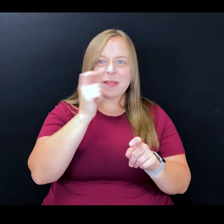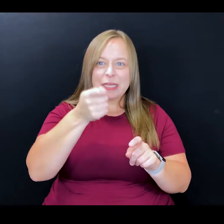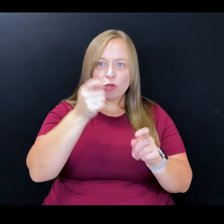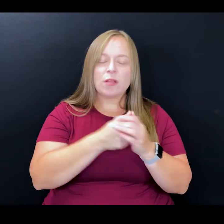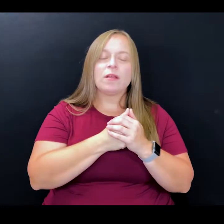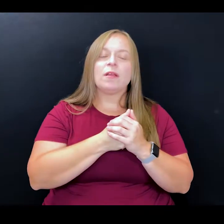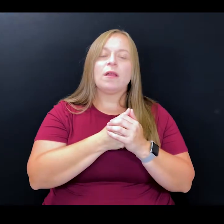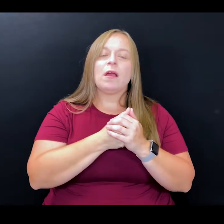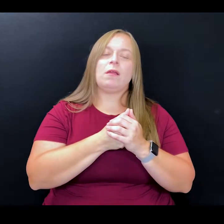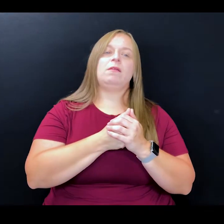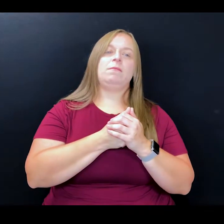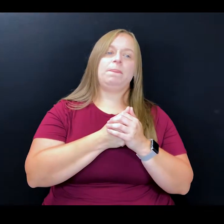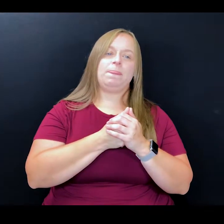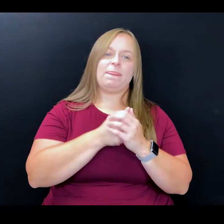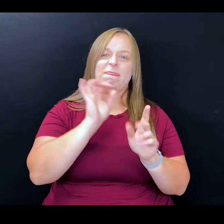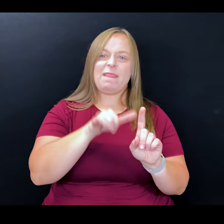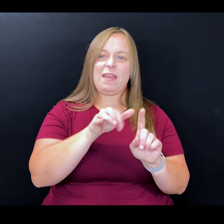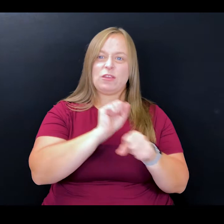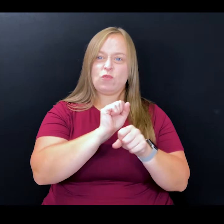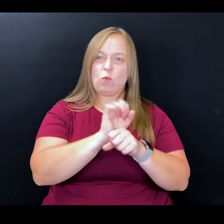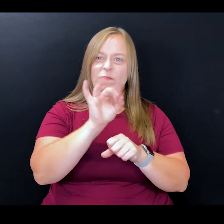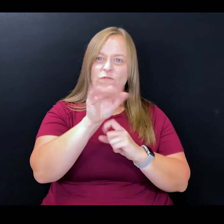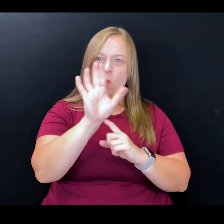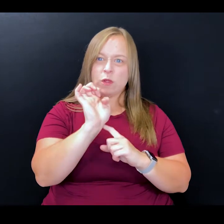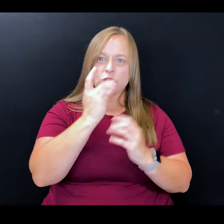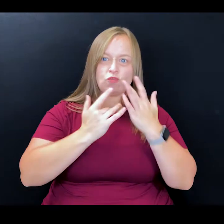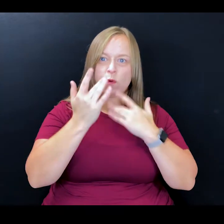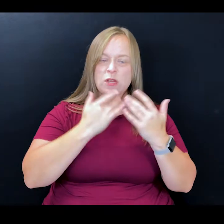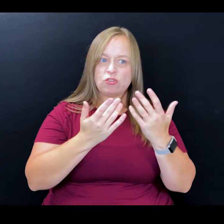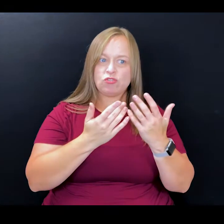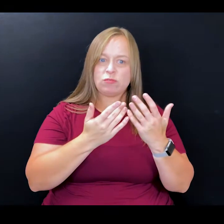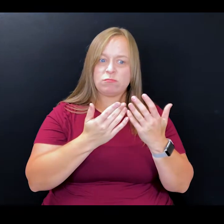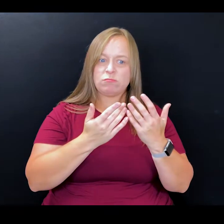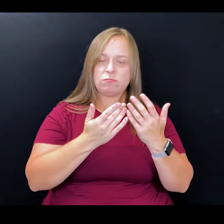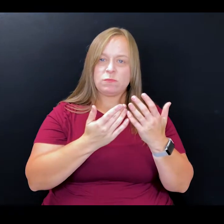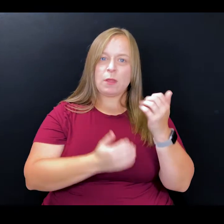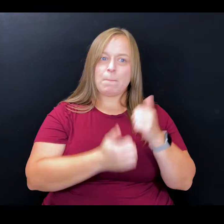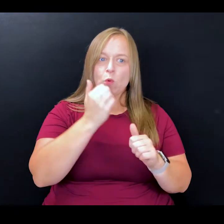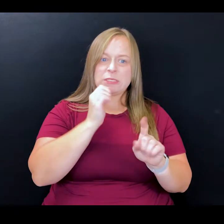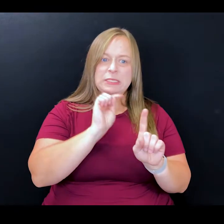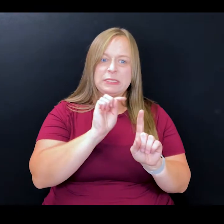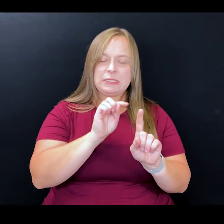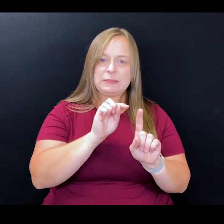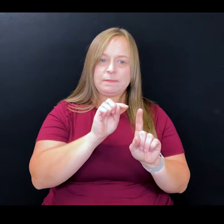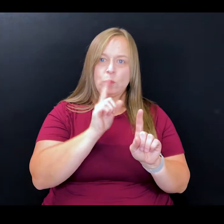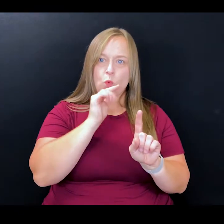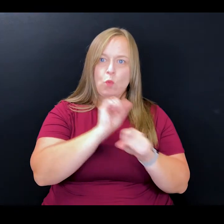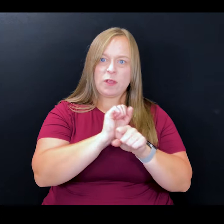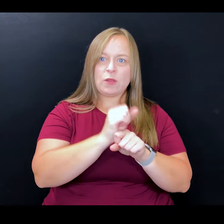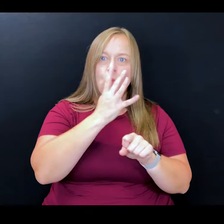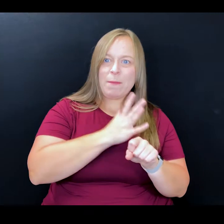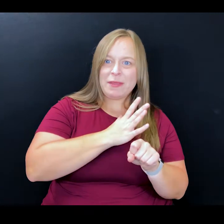hearing, is that this workforce is mostly, so the workforce is